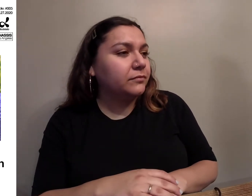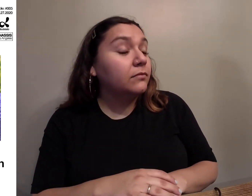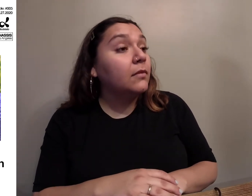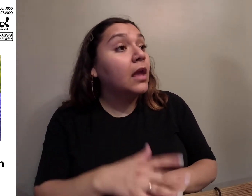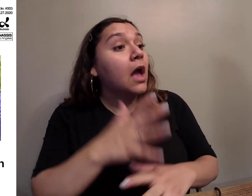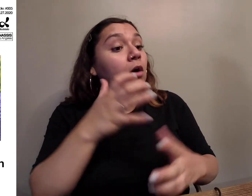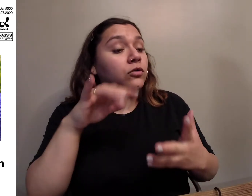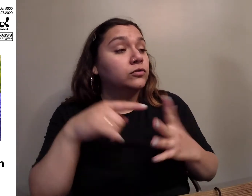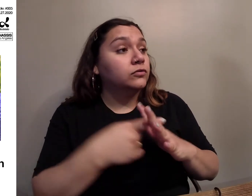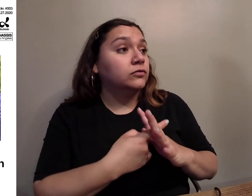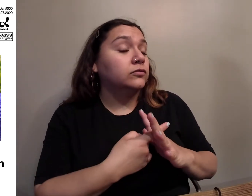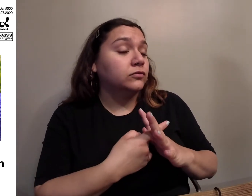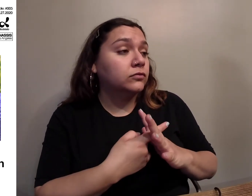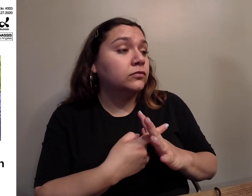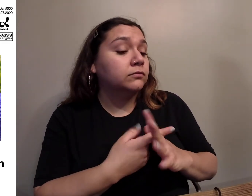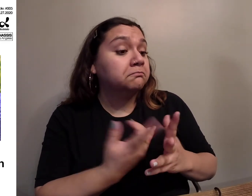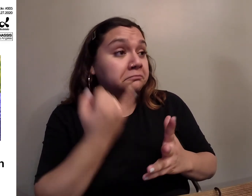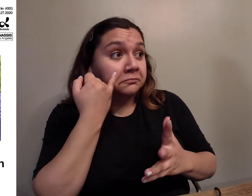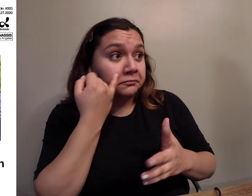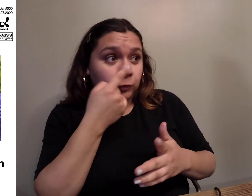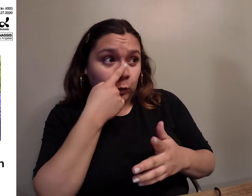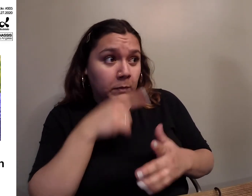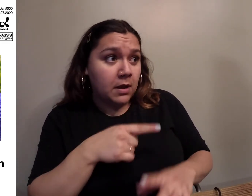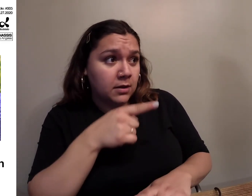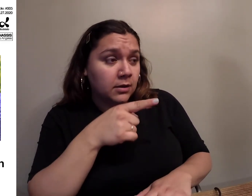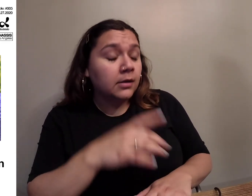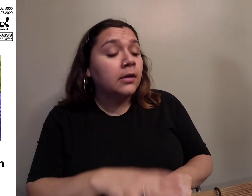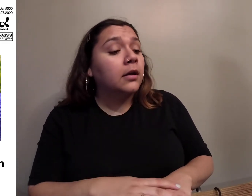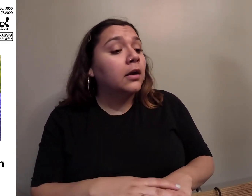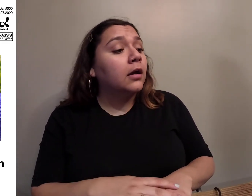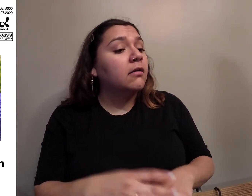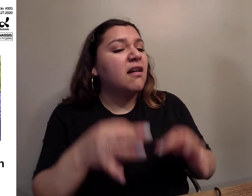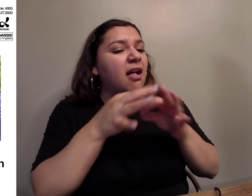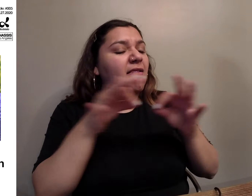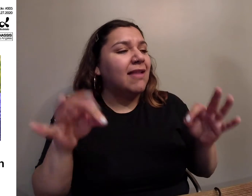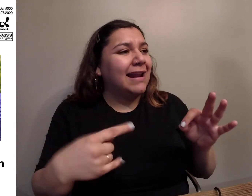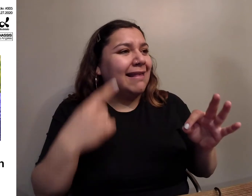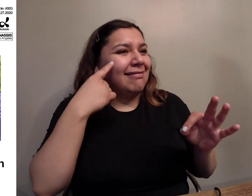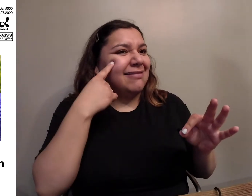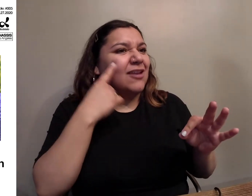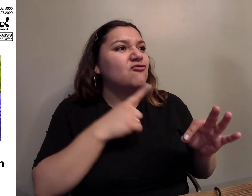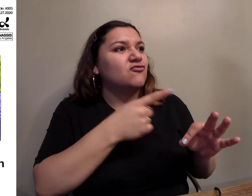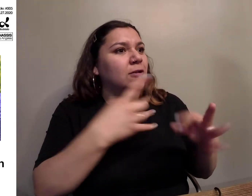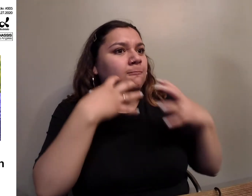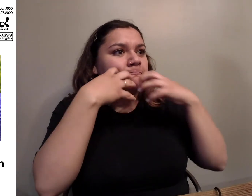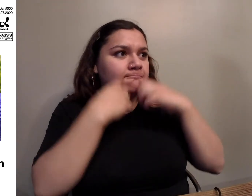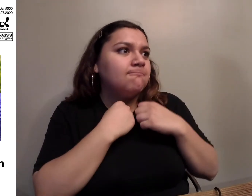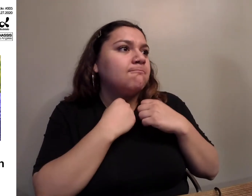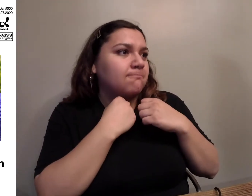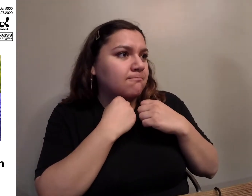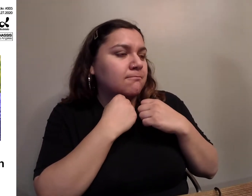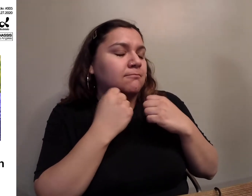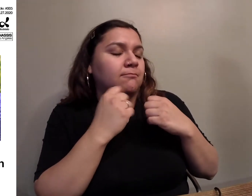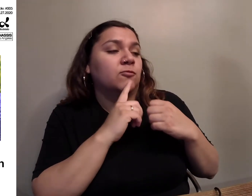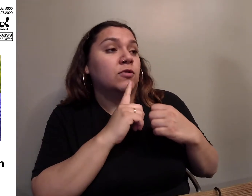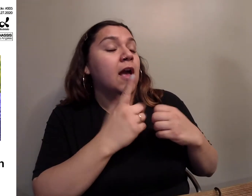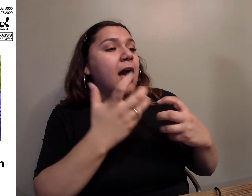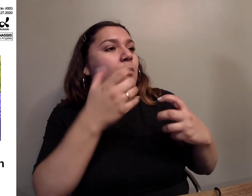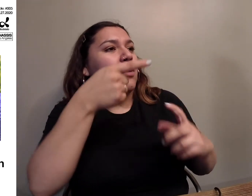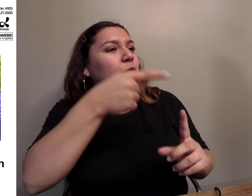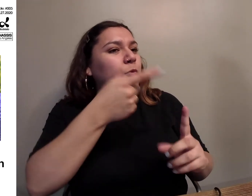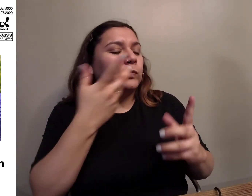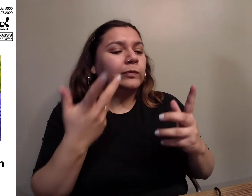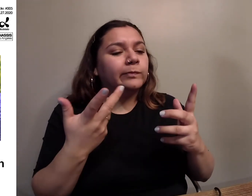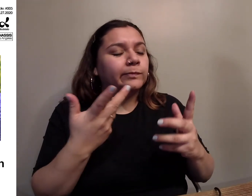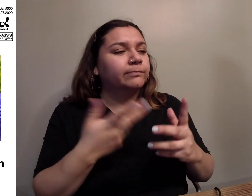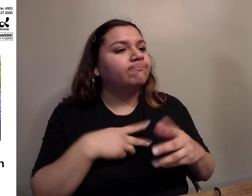to start, if I could, with a line that I think matters to you greatly, and I'd love you